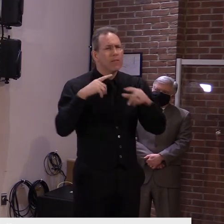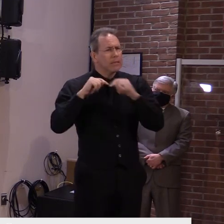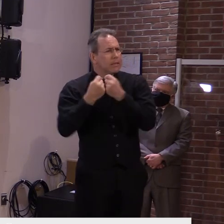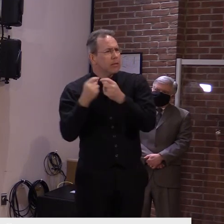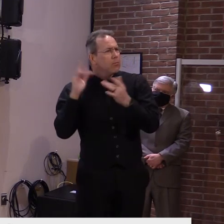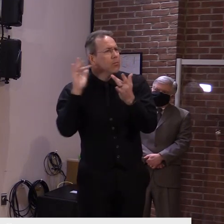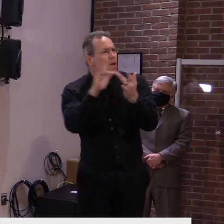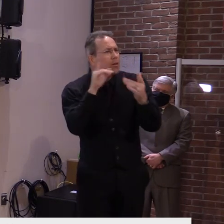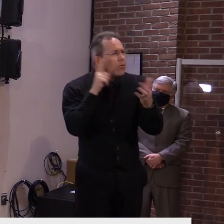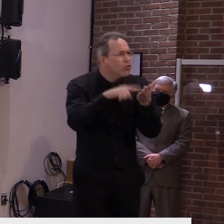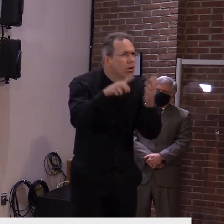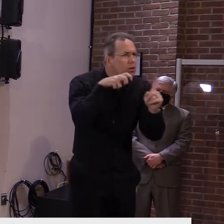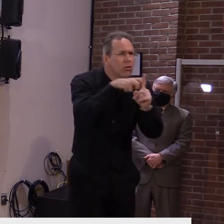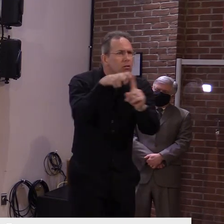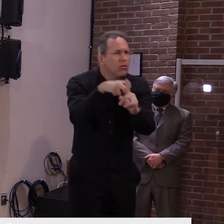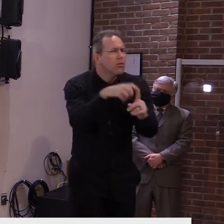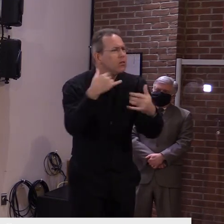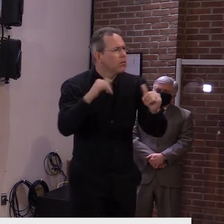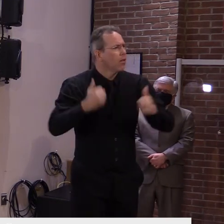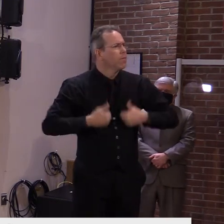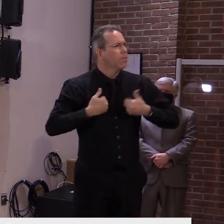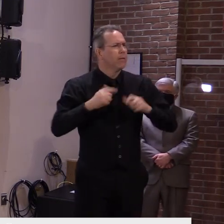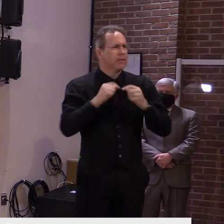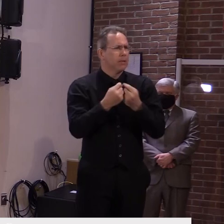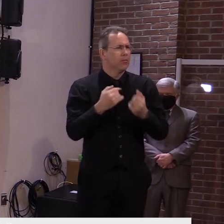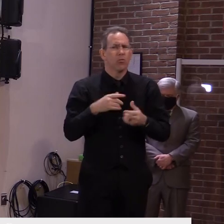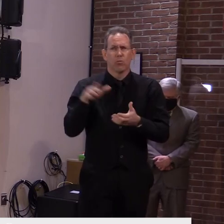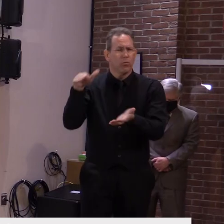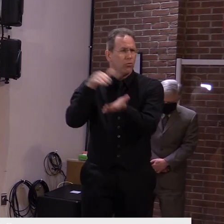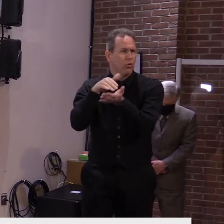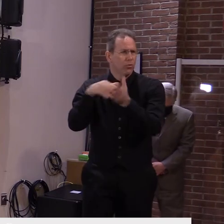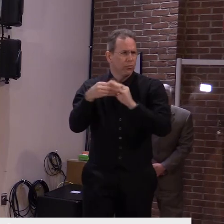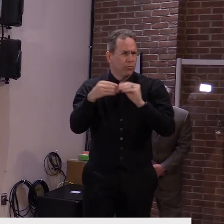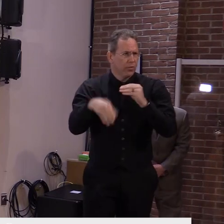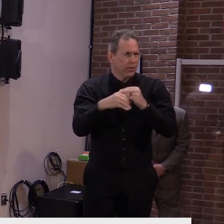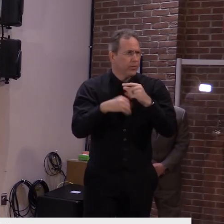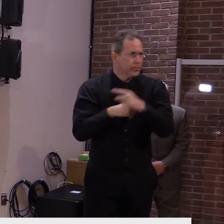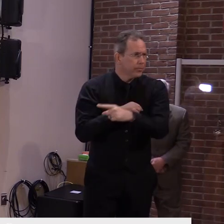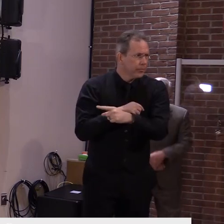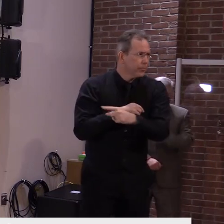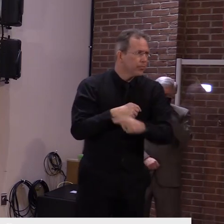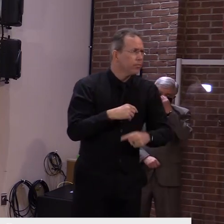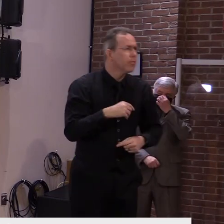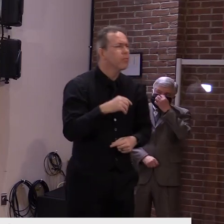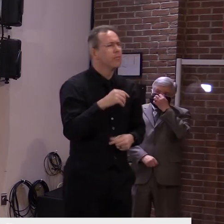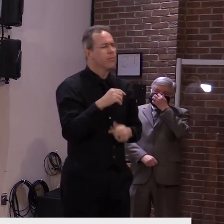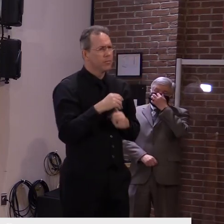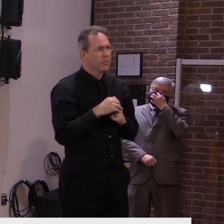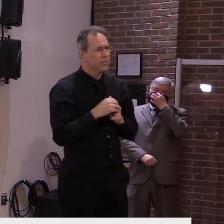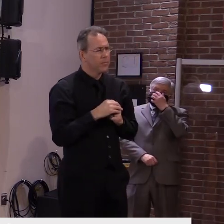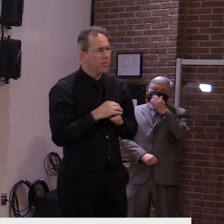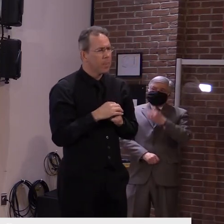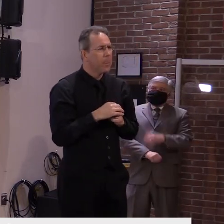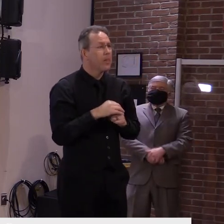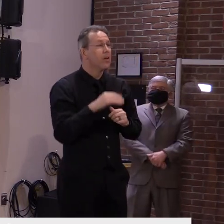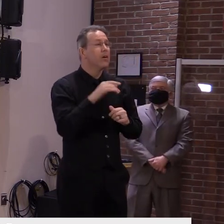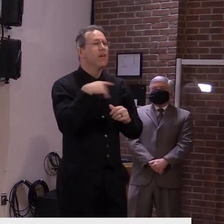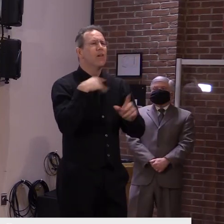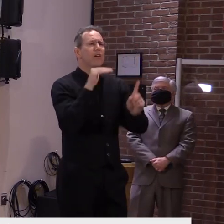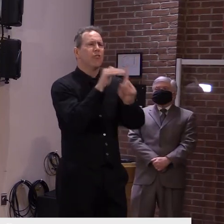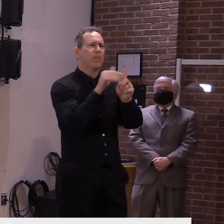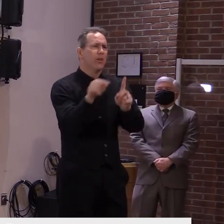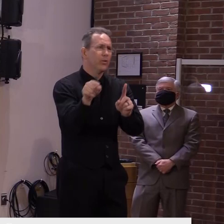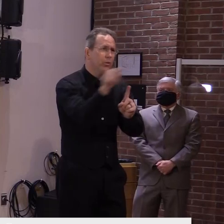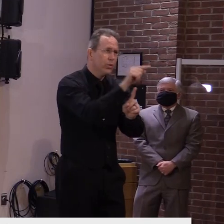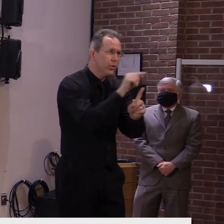Governor. And the only thing I'd add to that is, again, trying to remind everyone, you vaccinate the population, but